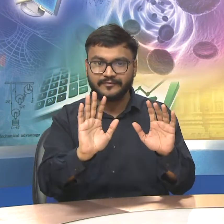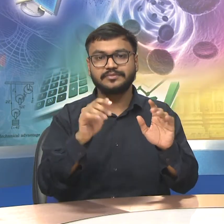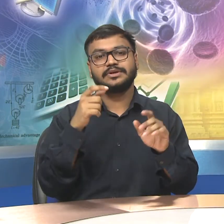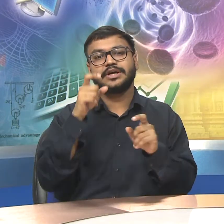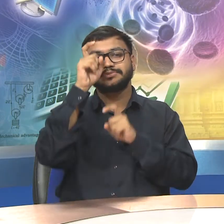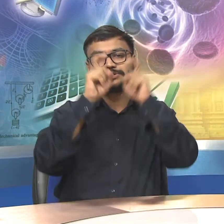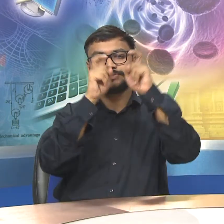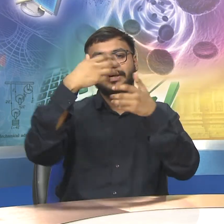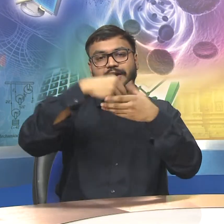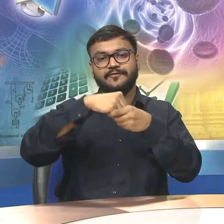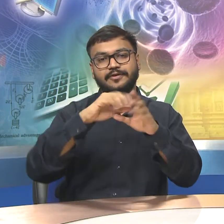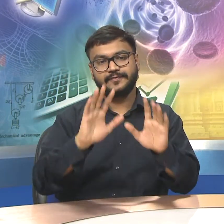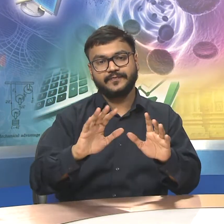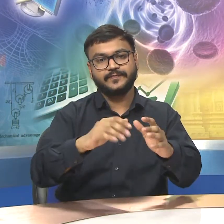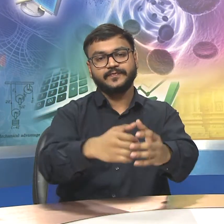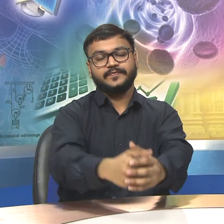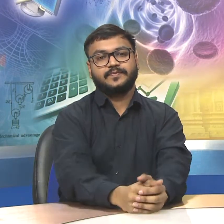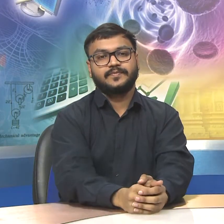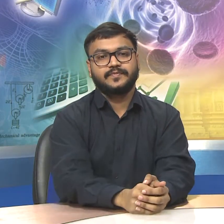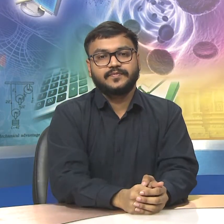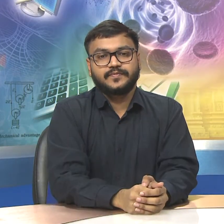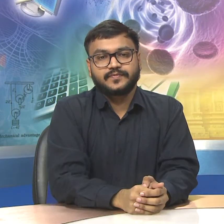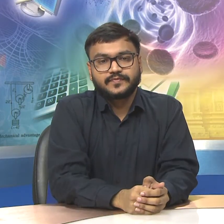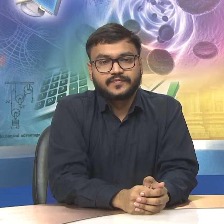if rain, I will not go school.